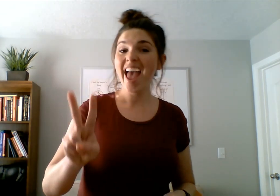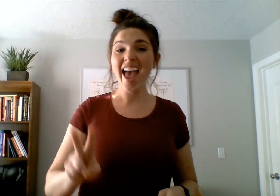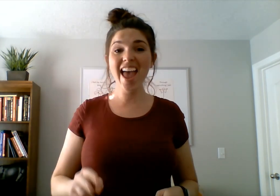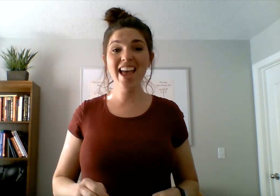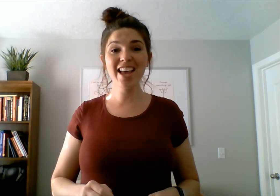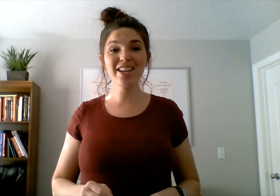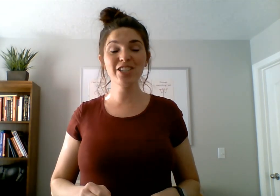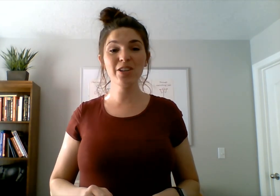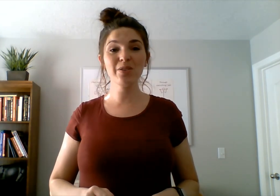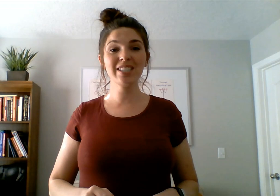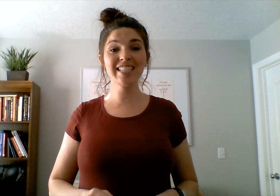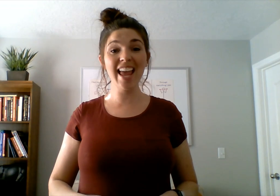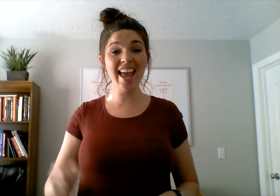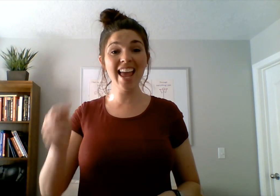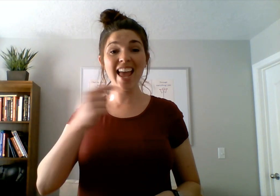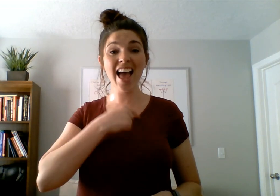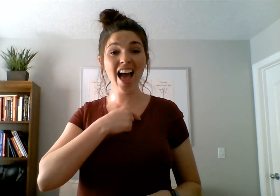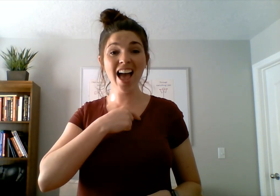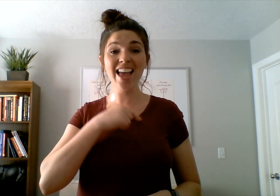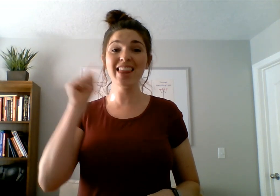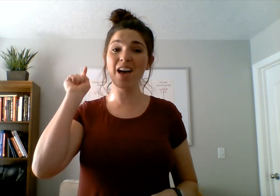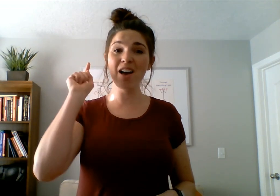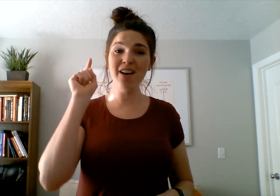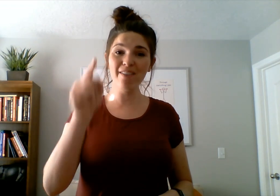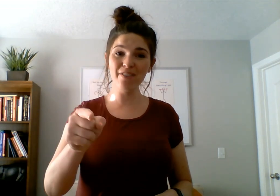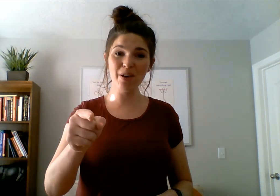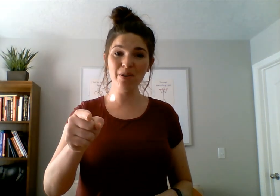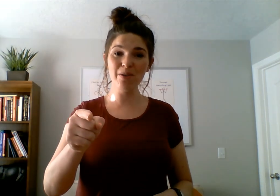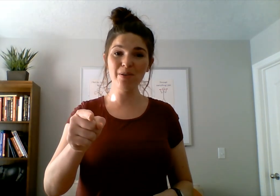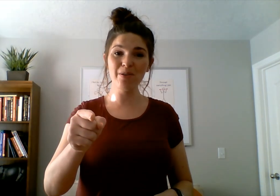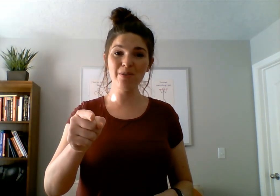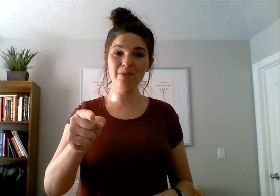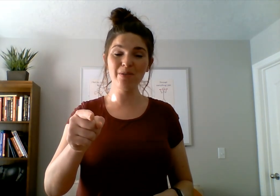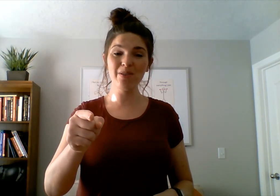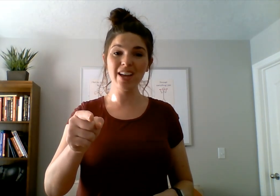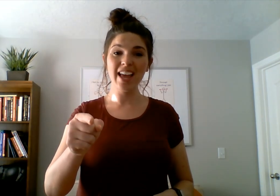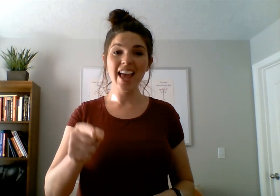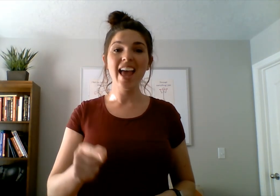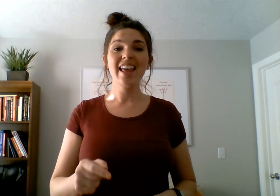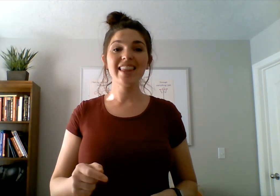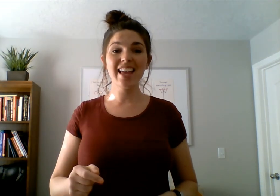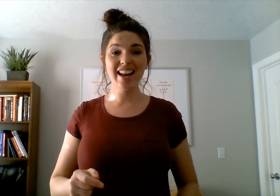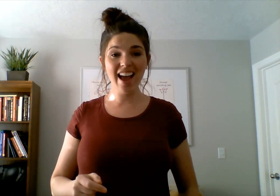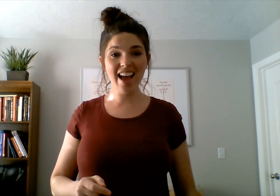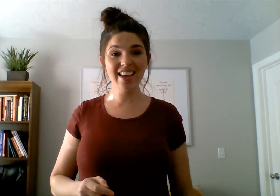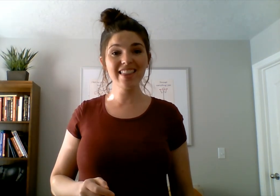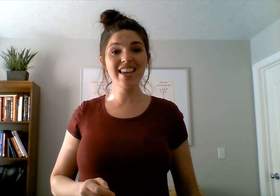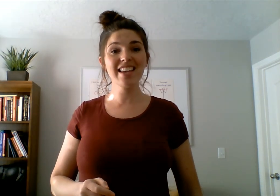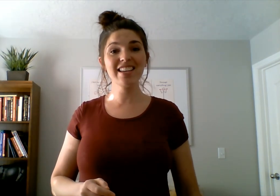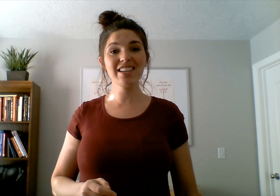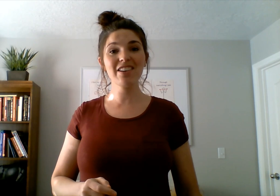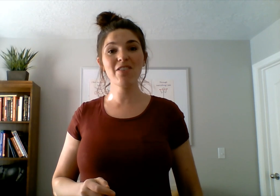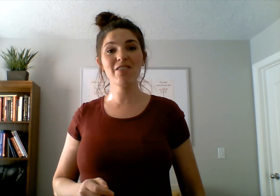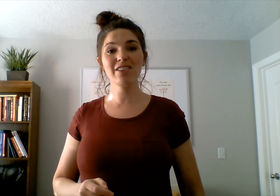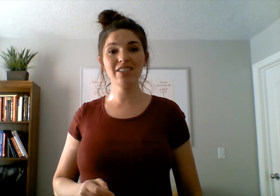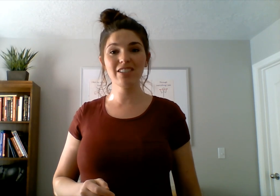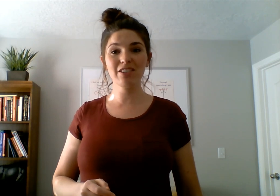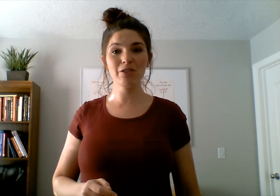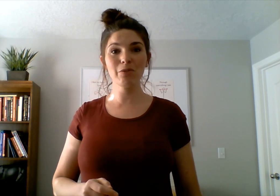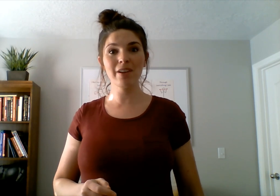And you say I love you. And I think you weren't doing